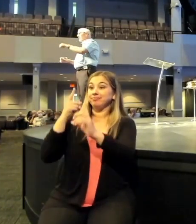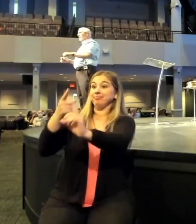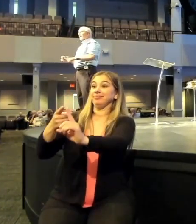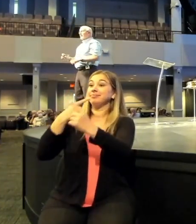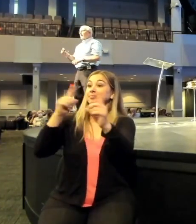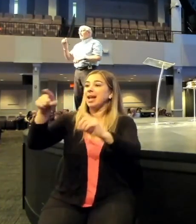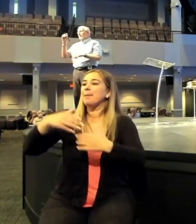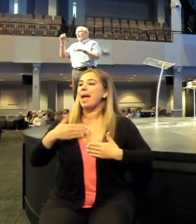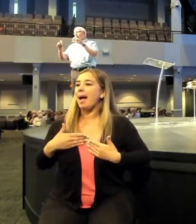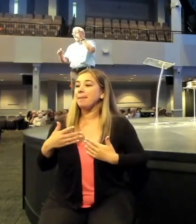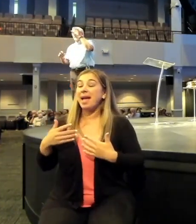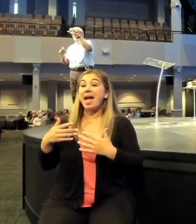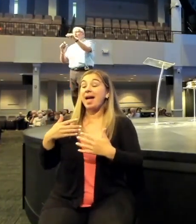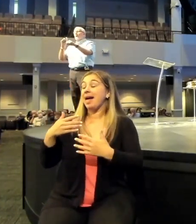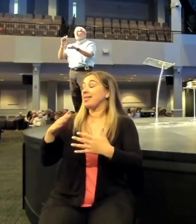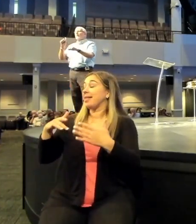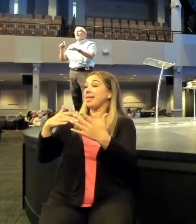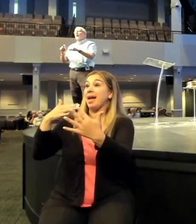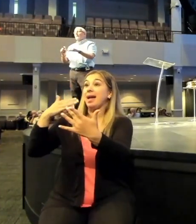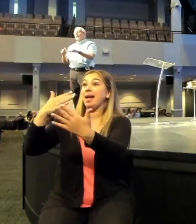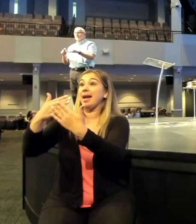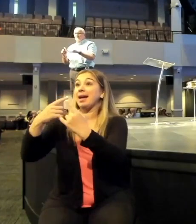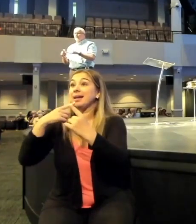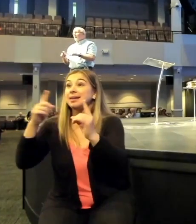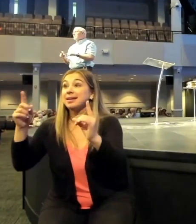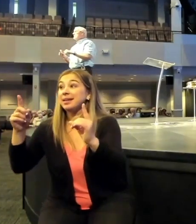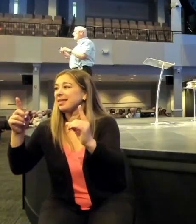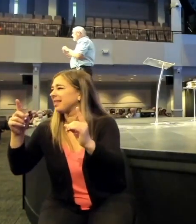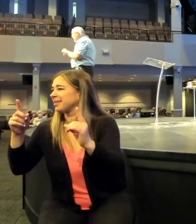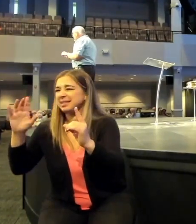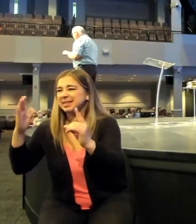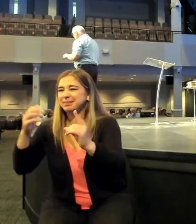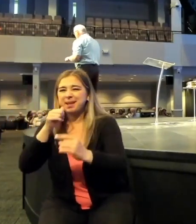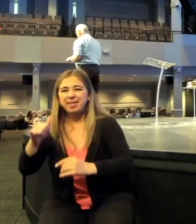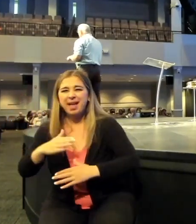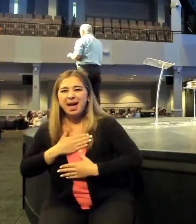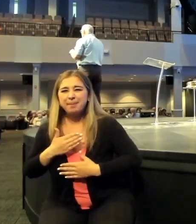be happy. But they climb and climb and climb, and sometimes they